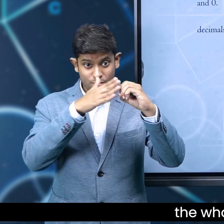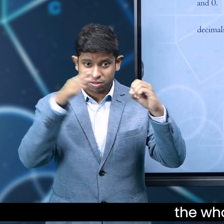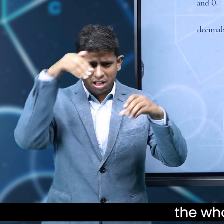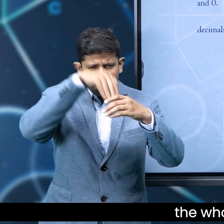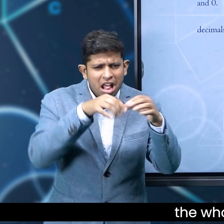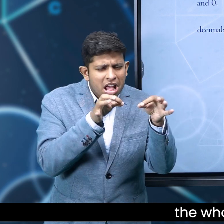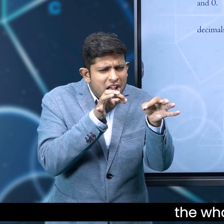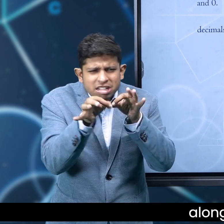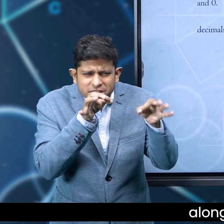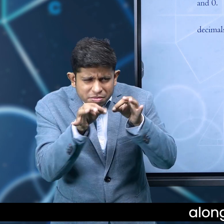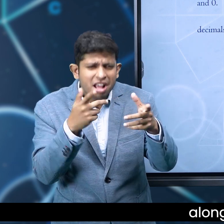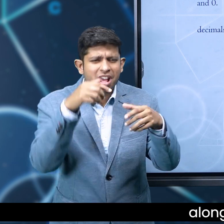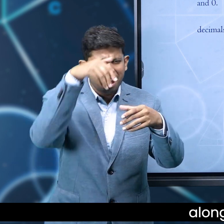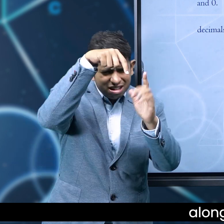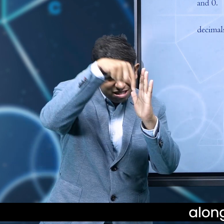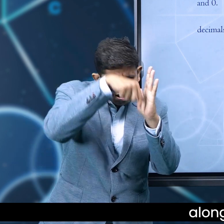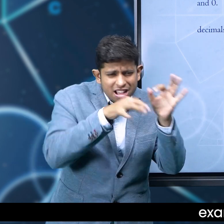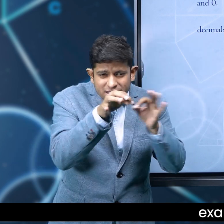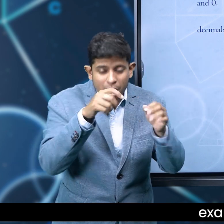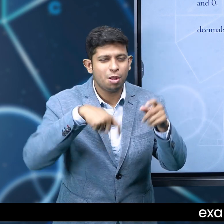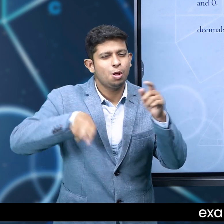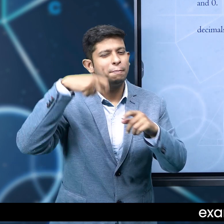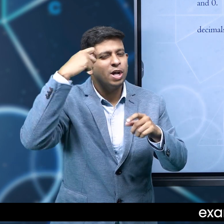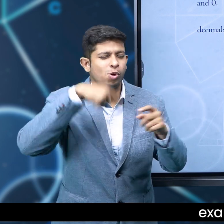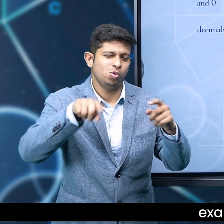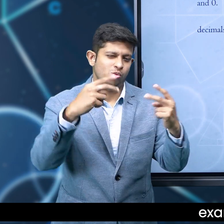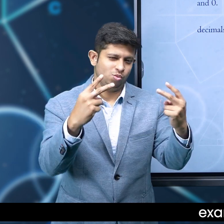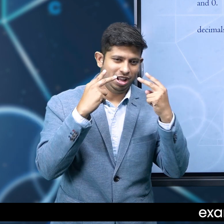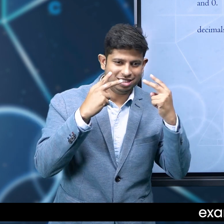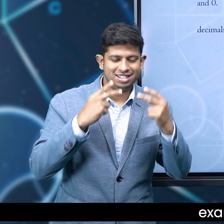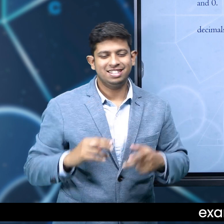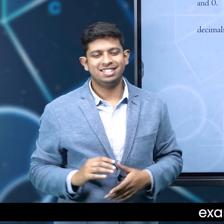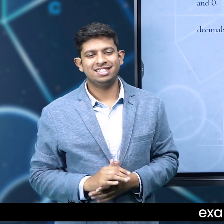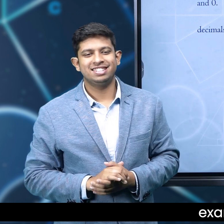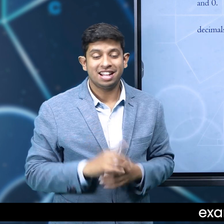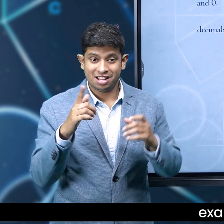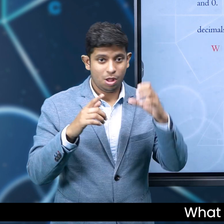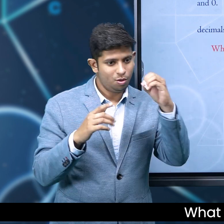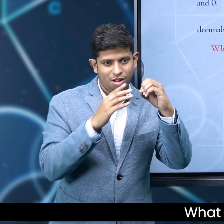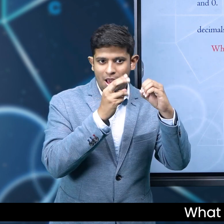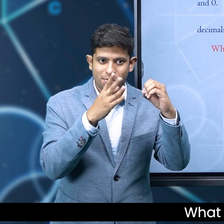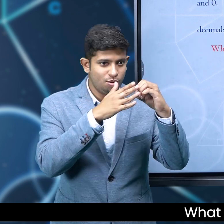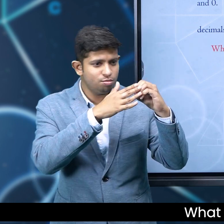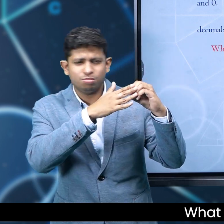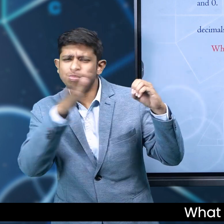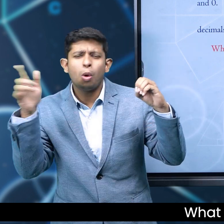definition, along with whole number examples in this video. What are whole numbers?